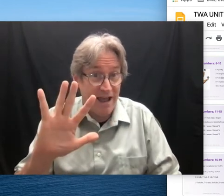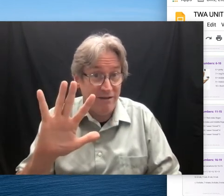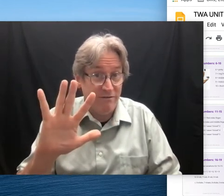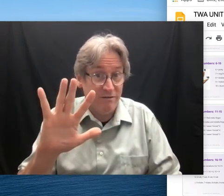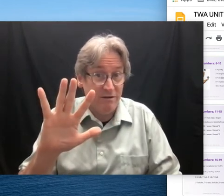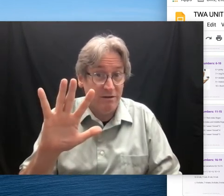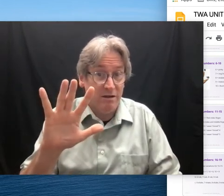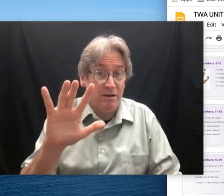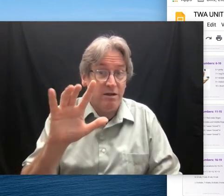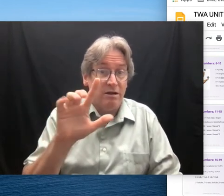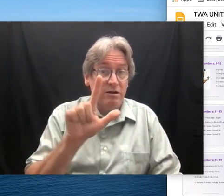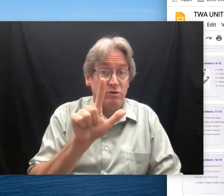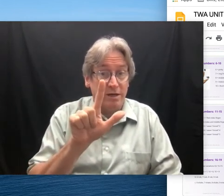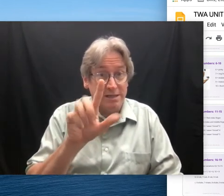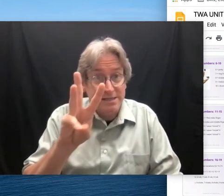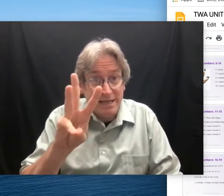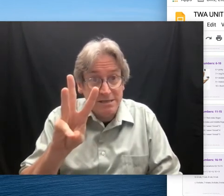25,